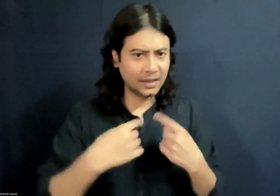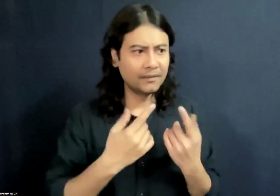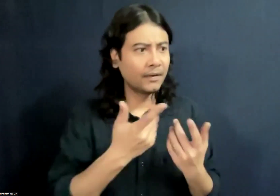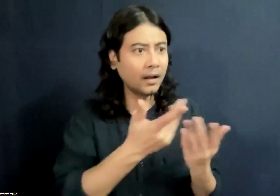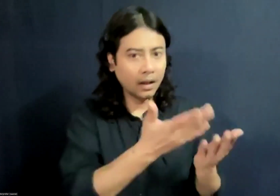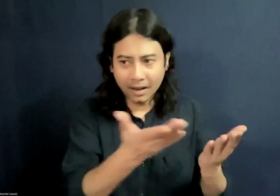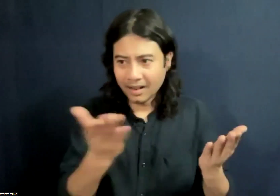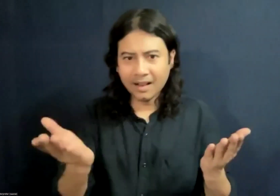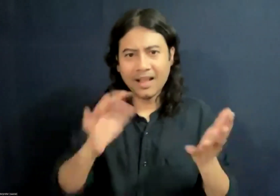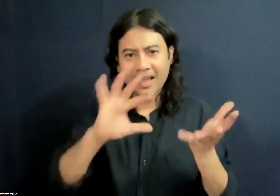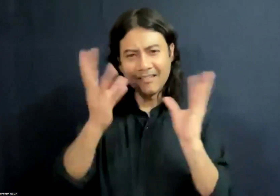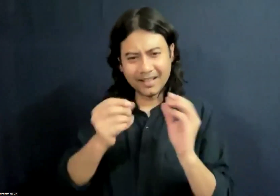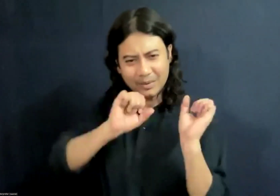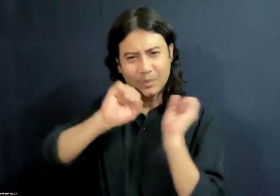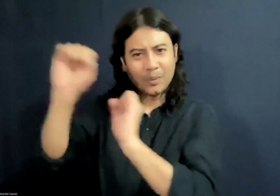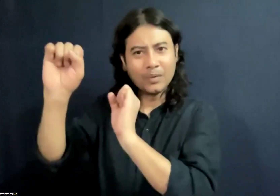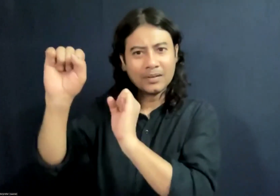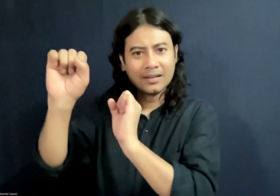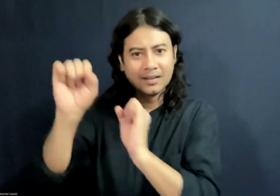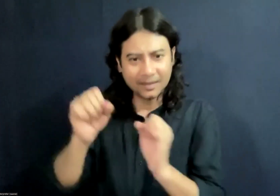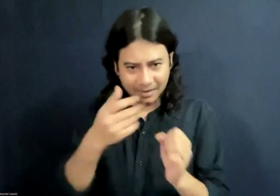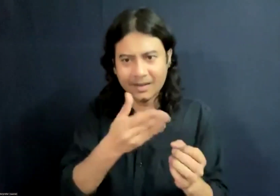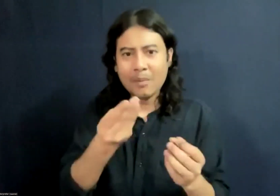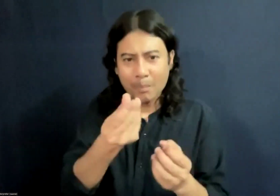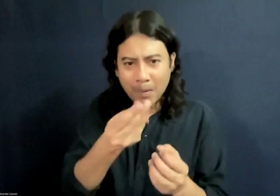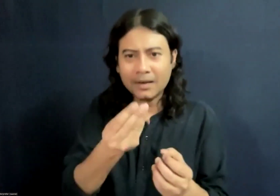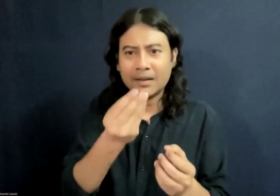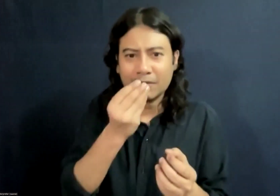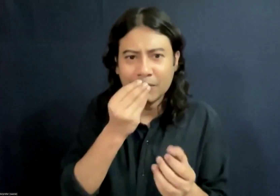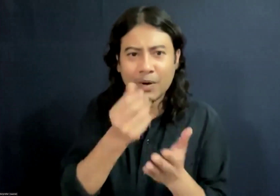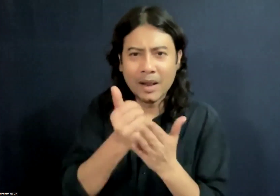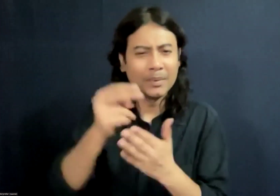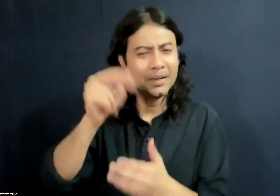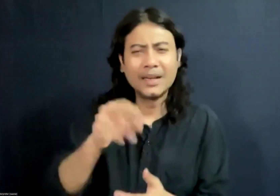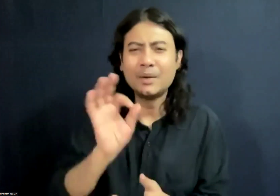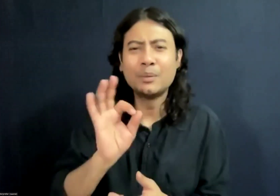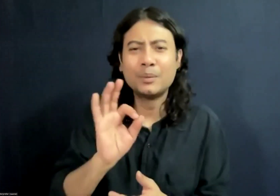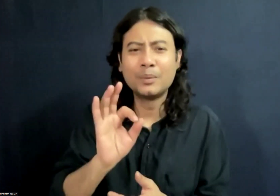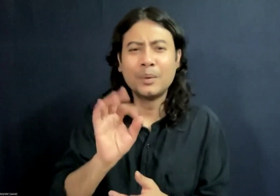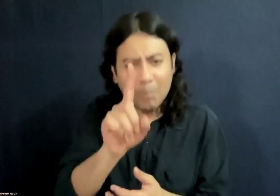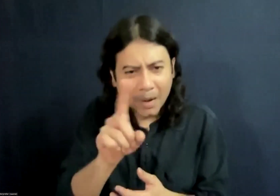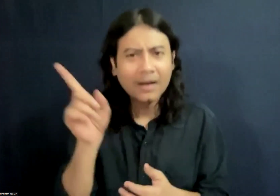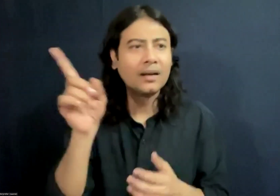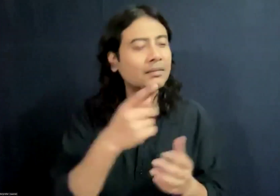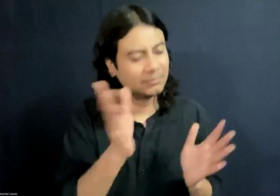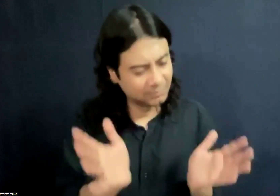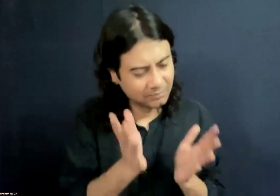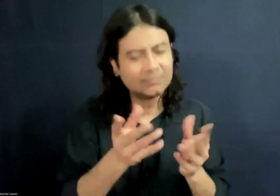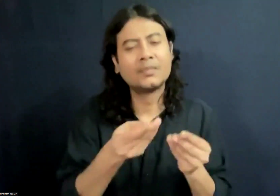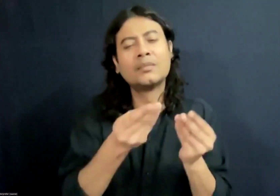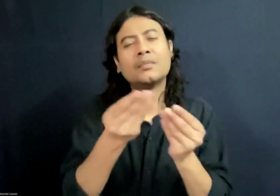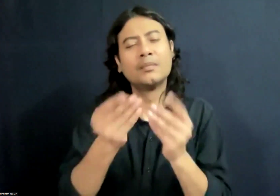So the reason is charity purifies and makes us